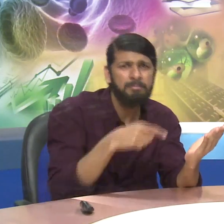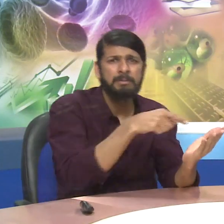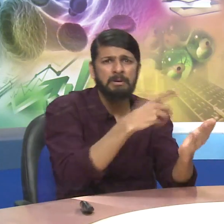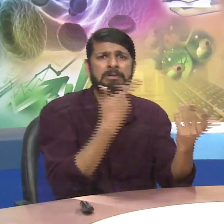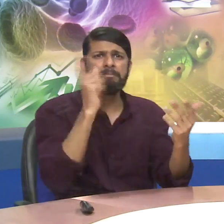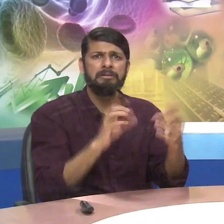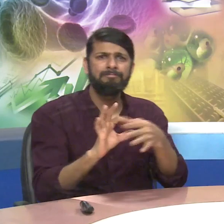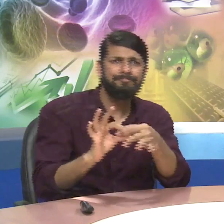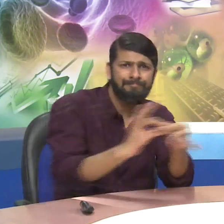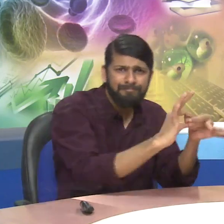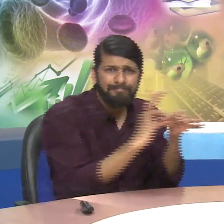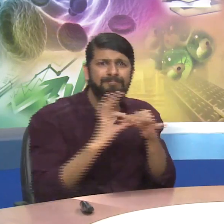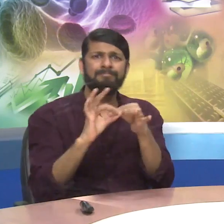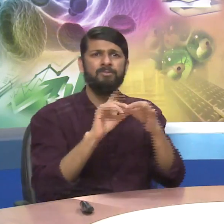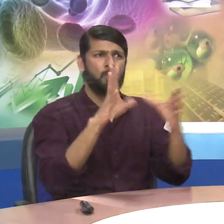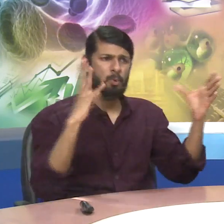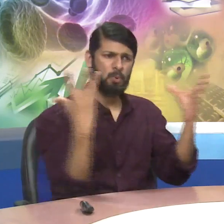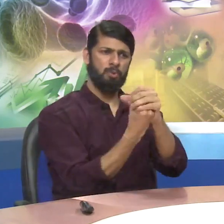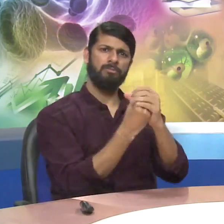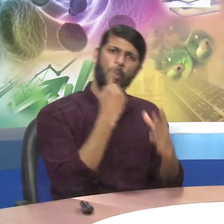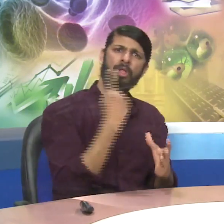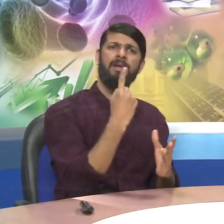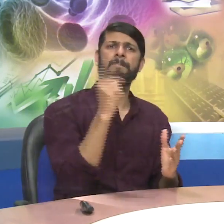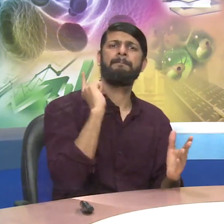integrity and unity of the country,